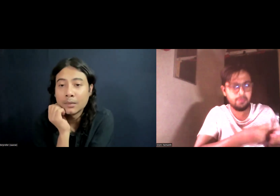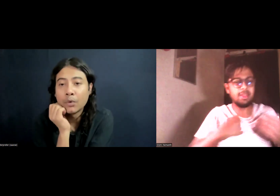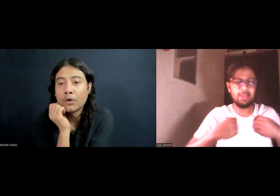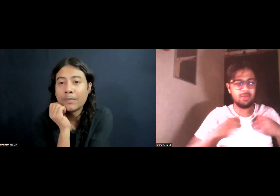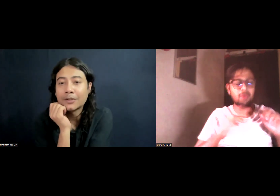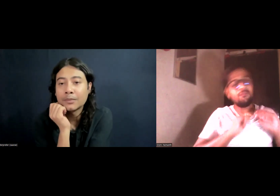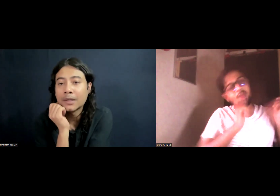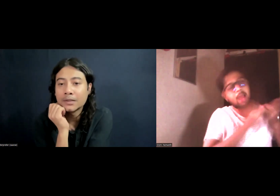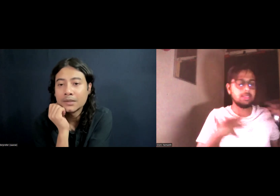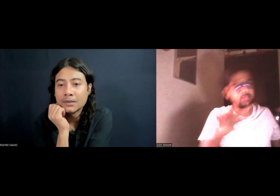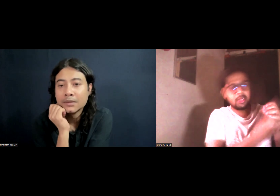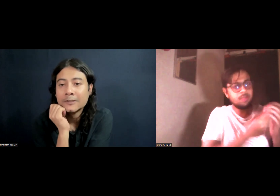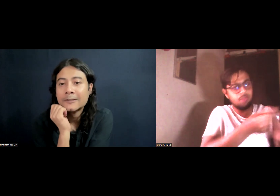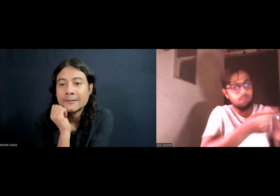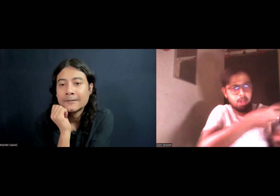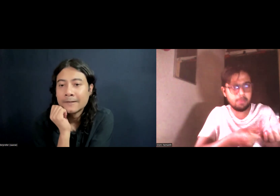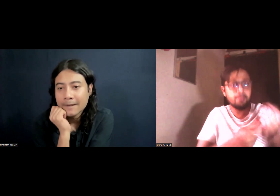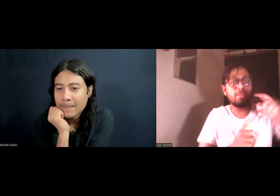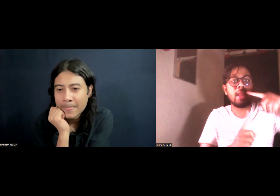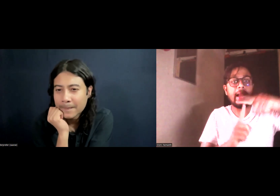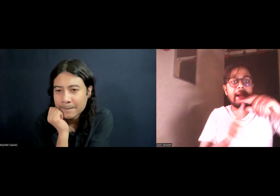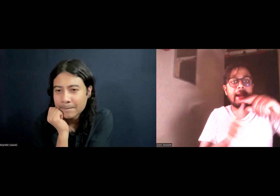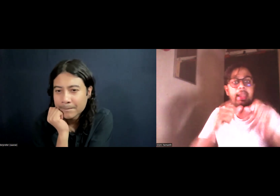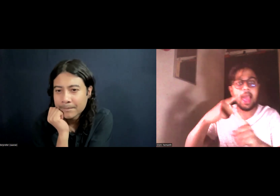passion, the mode of passion, Mataji. Yeah.